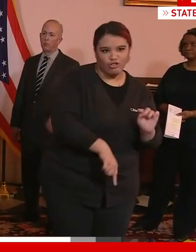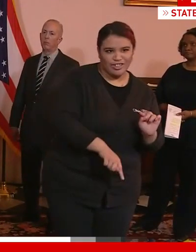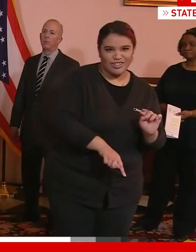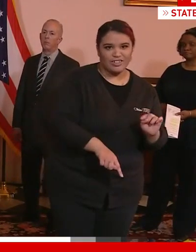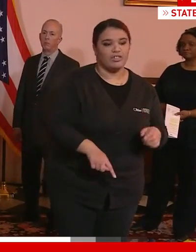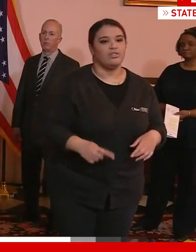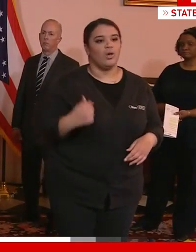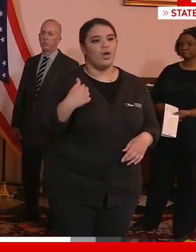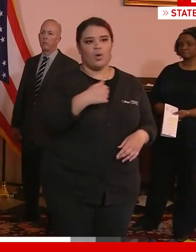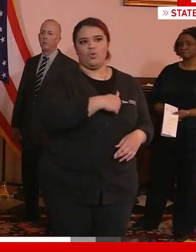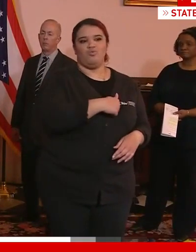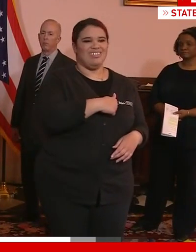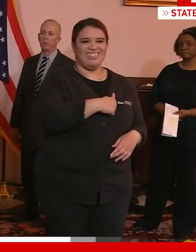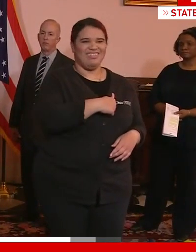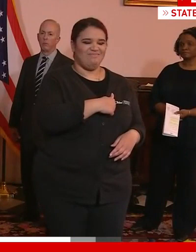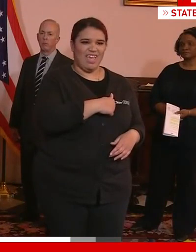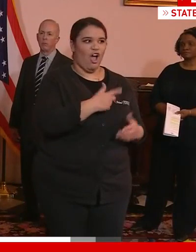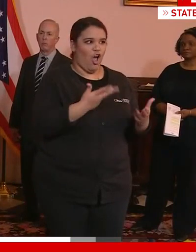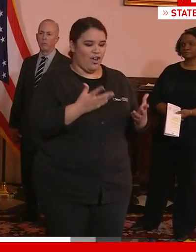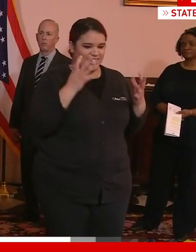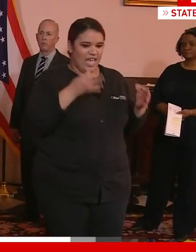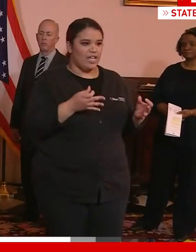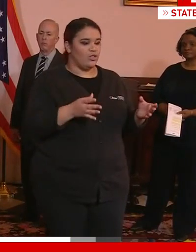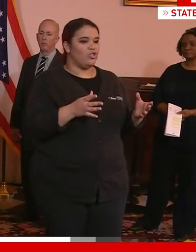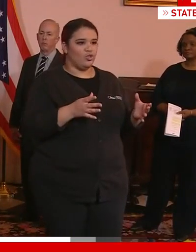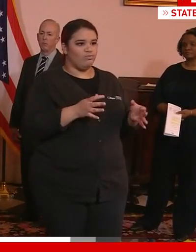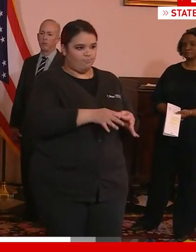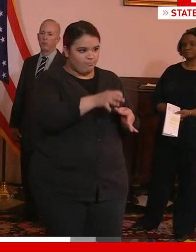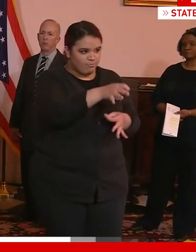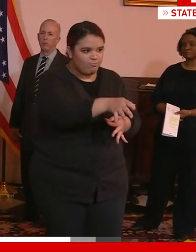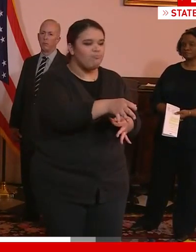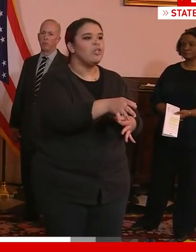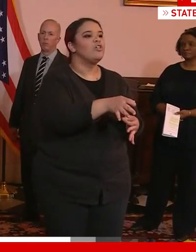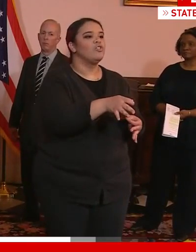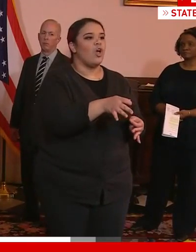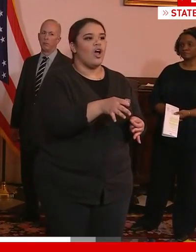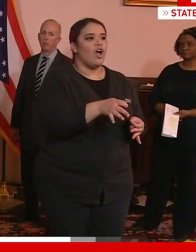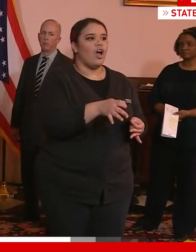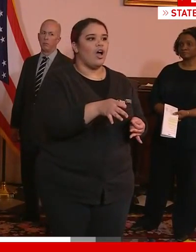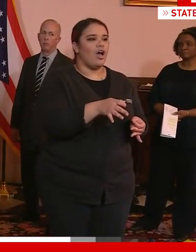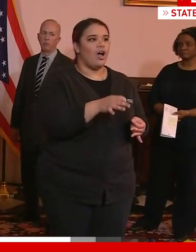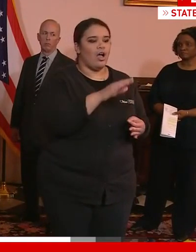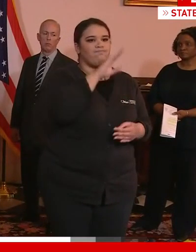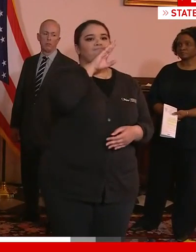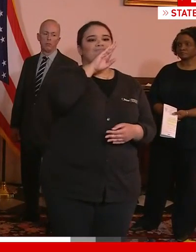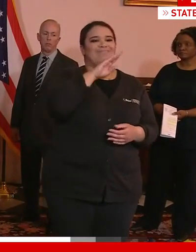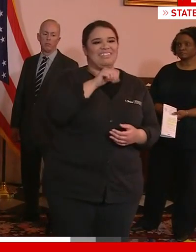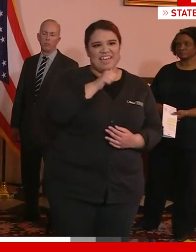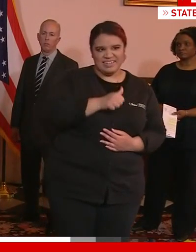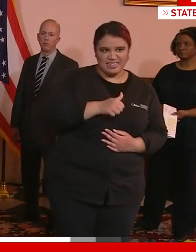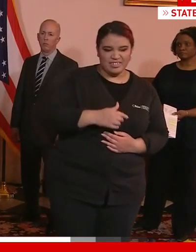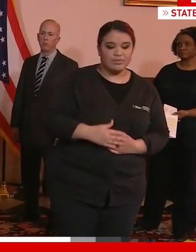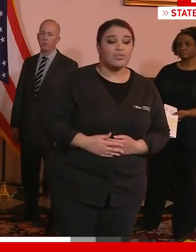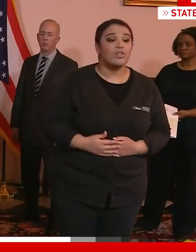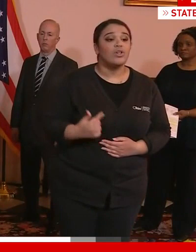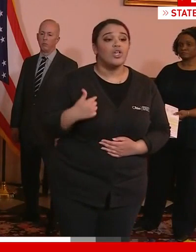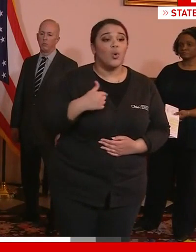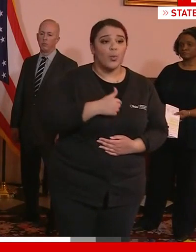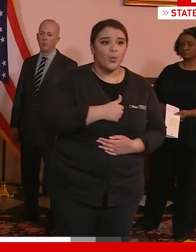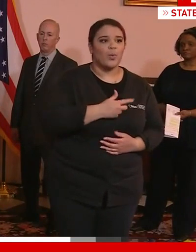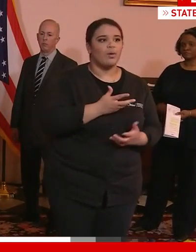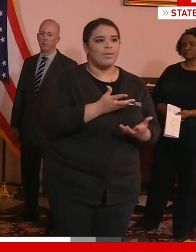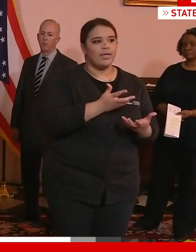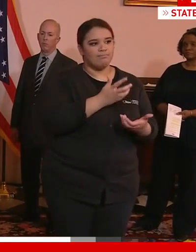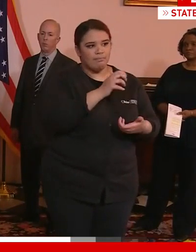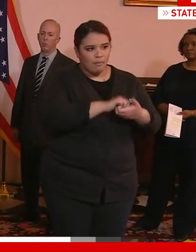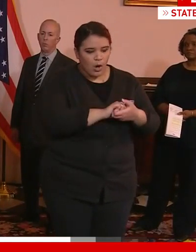we will, working with the General Assembly and the courts, identify a way to make sure that we have an orderly